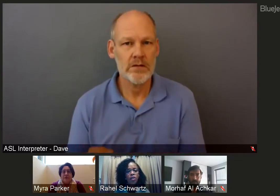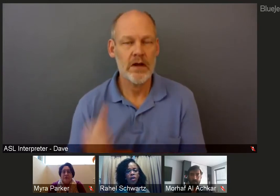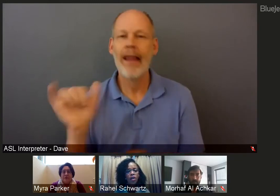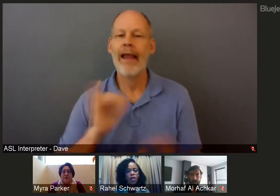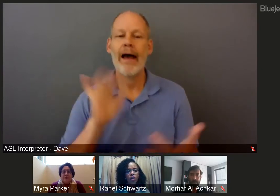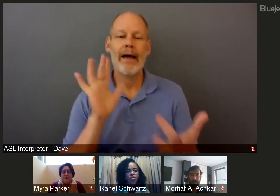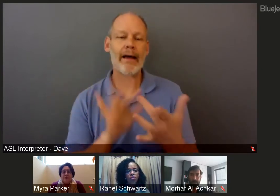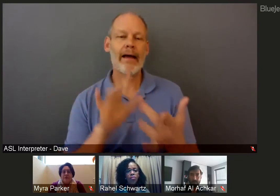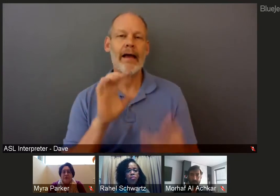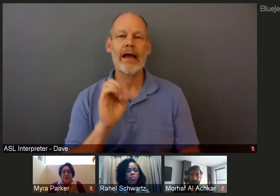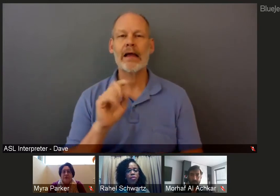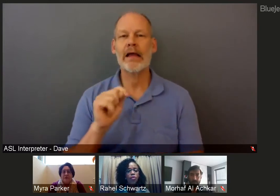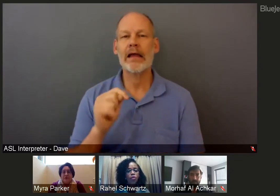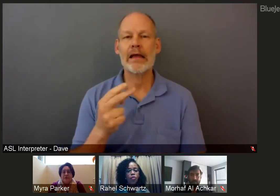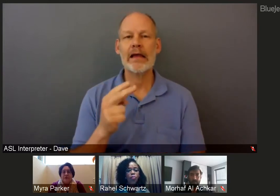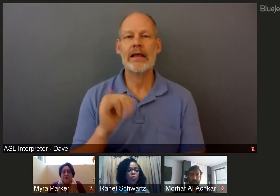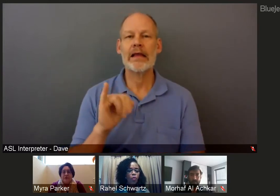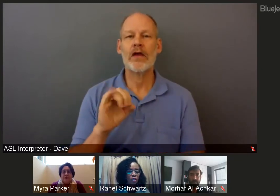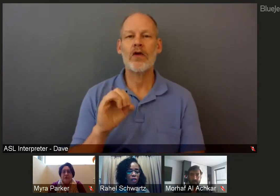been